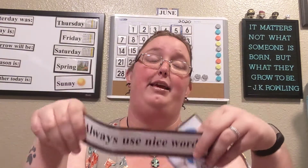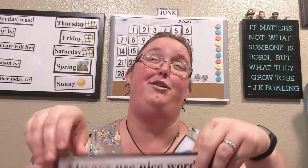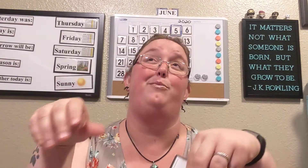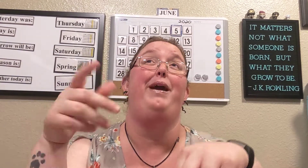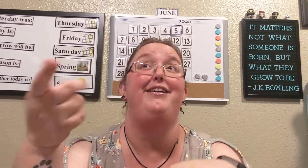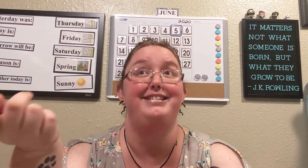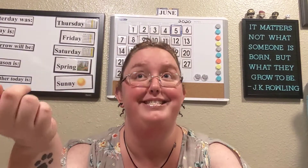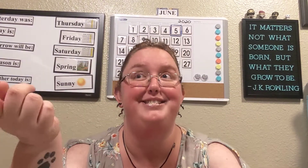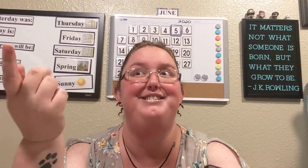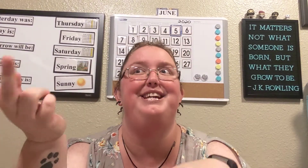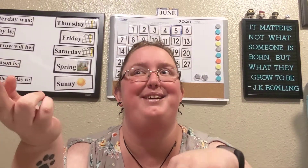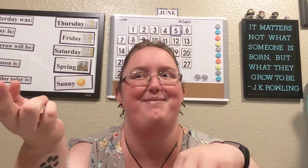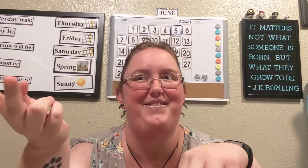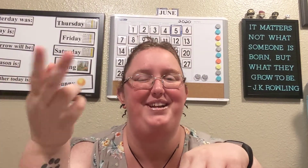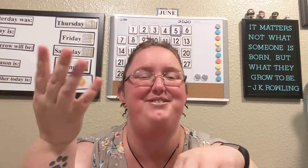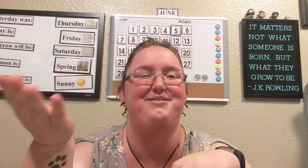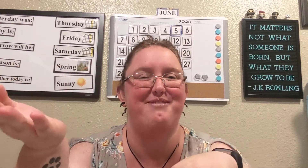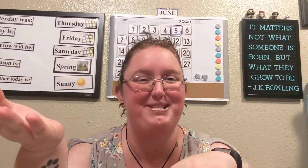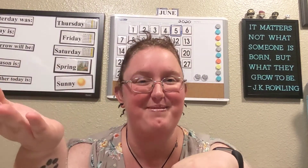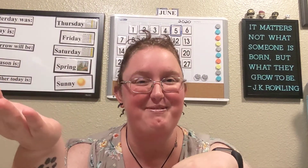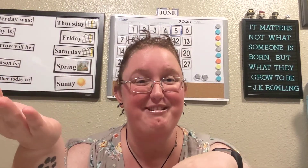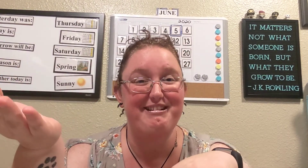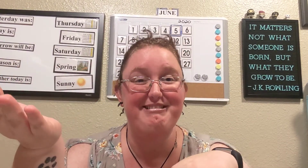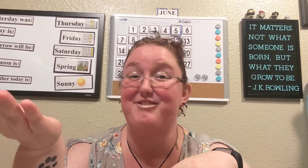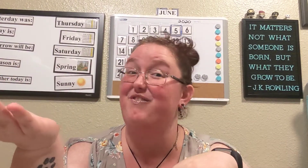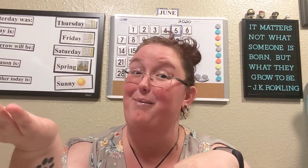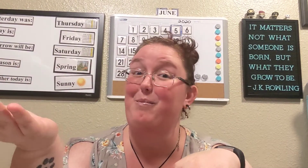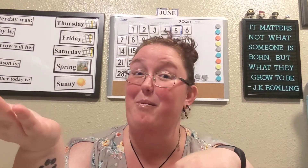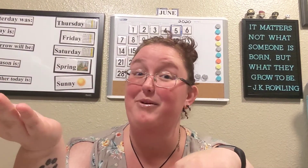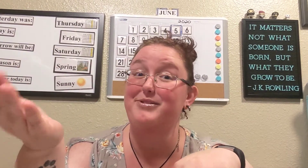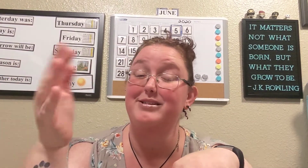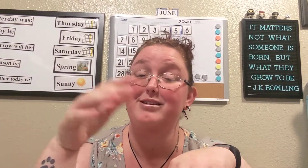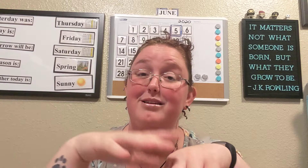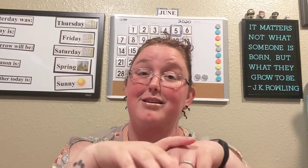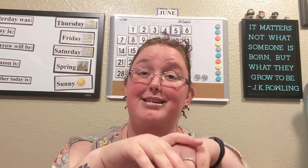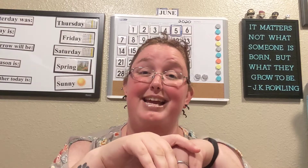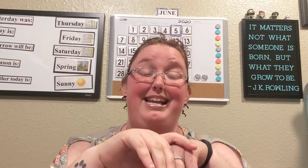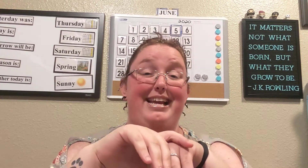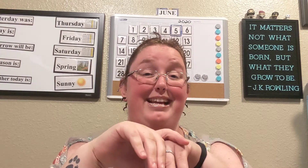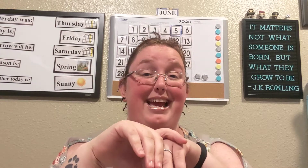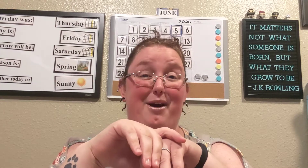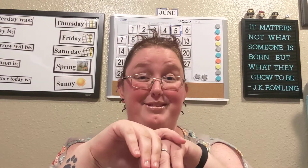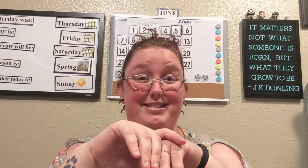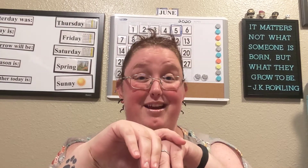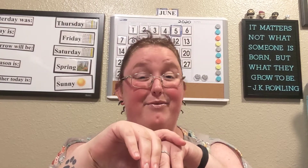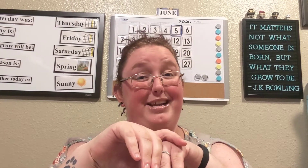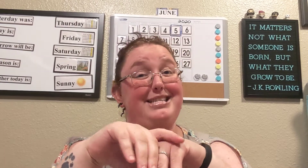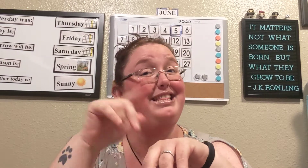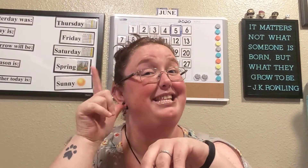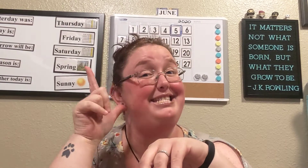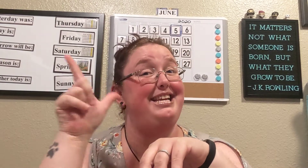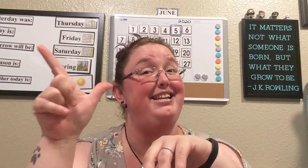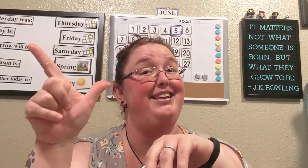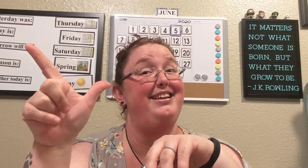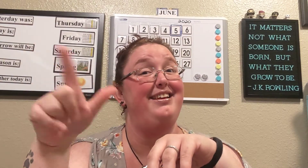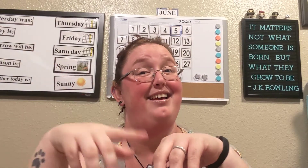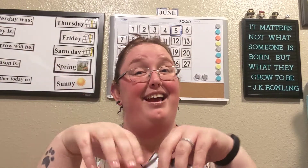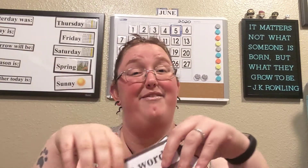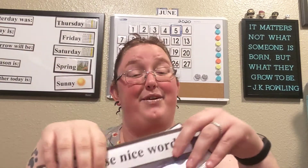Like your parents, your care providers, your respite workers, your family members, any house staff, we need to listen and follow